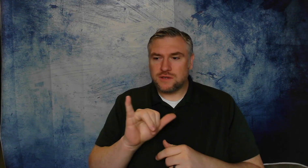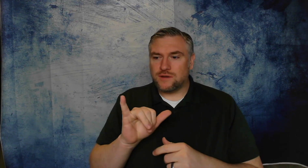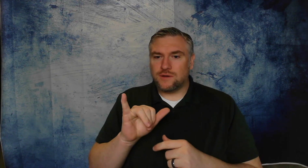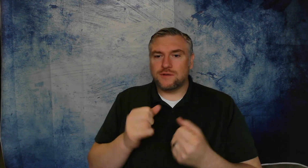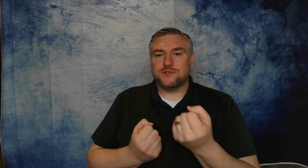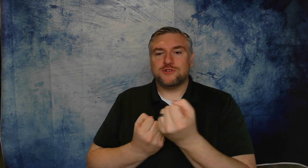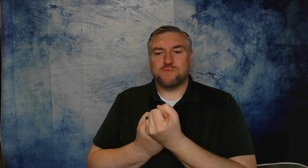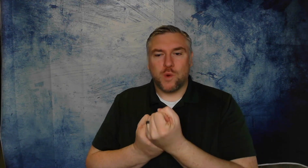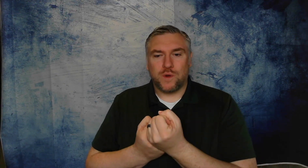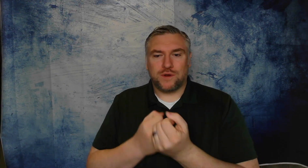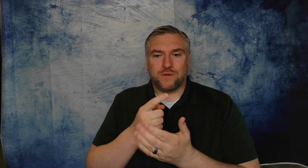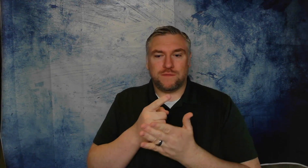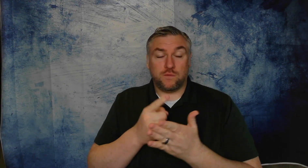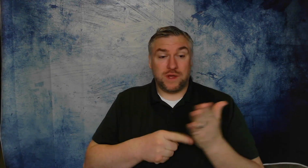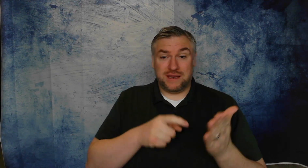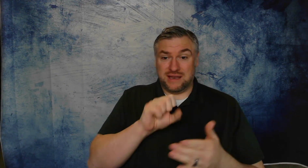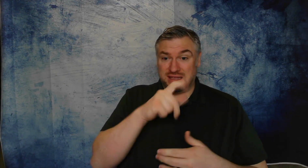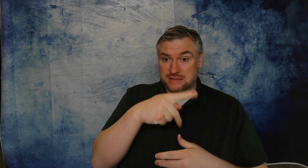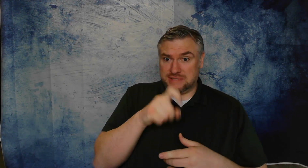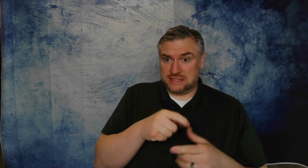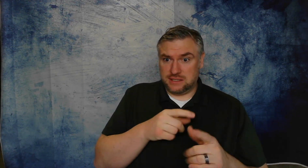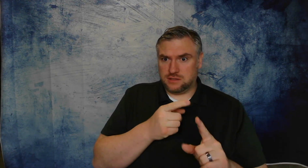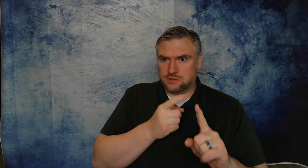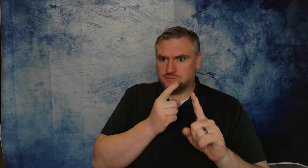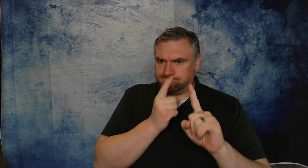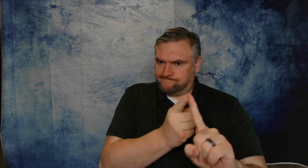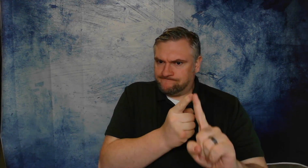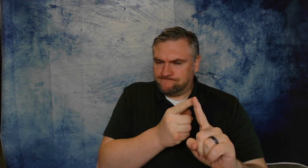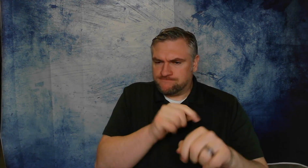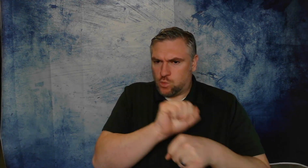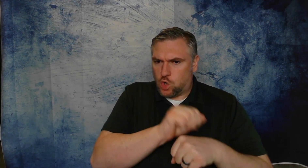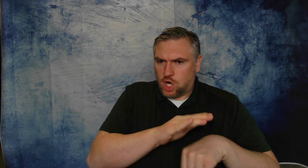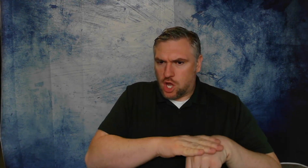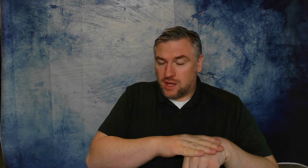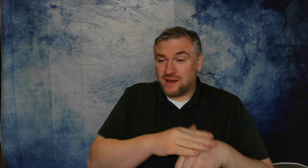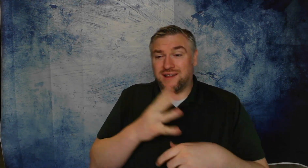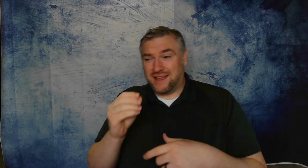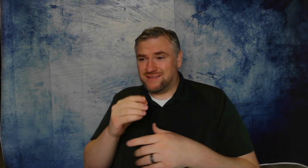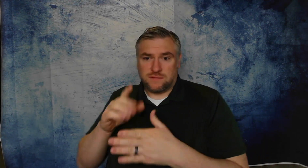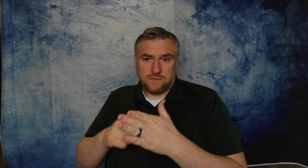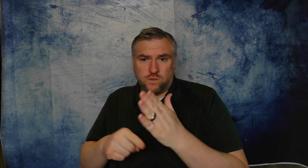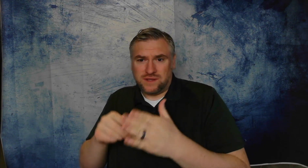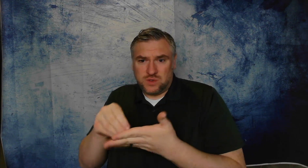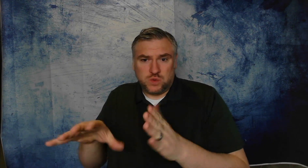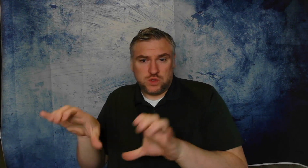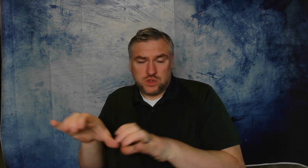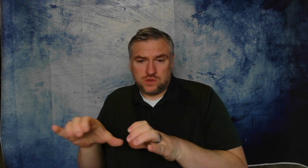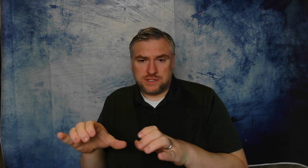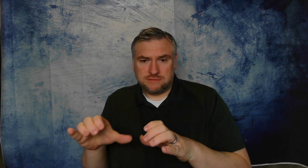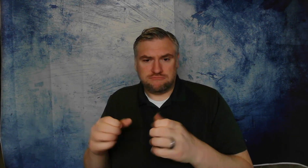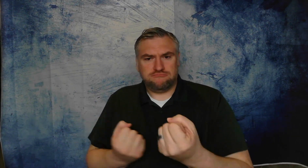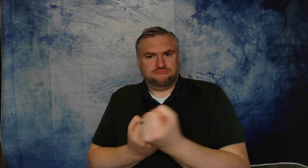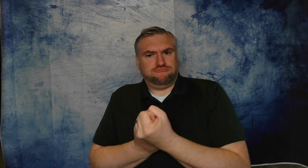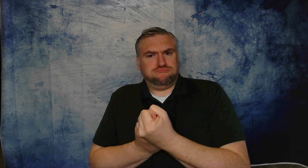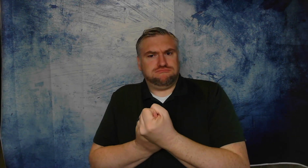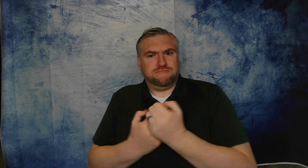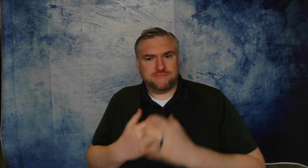relationship with students and staff and to support what the SLP needs to work on and what the student is doing,